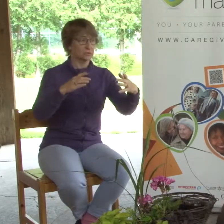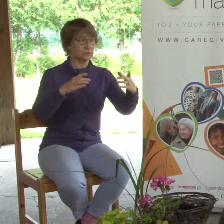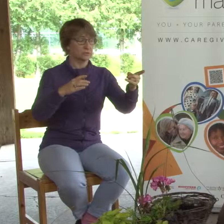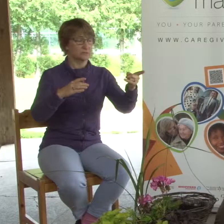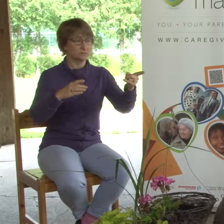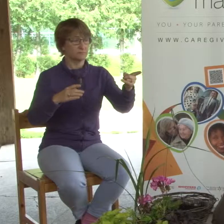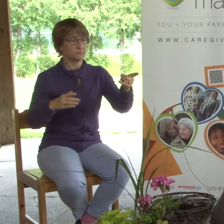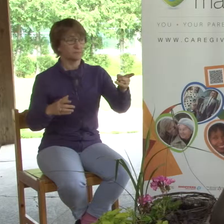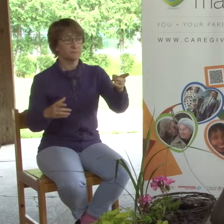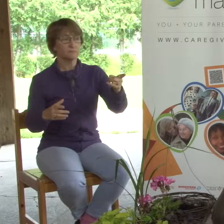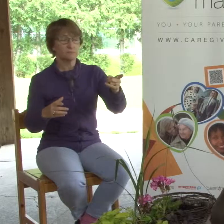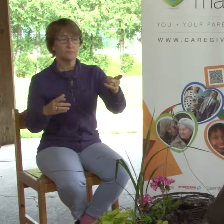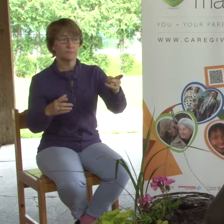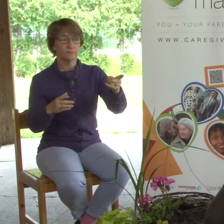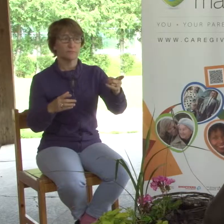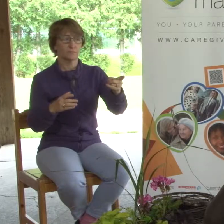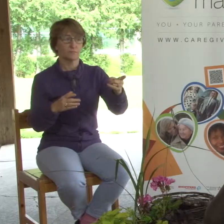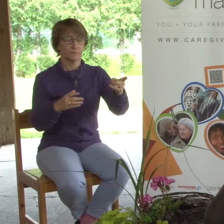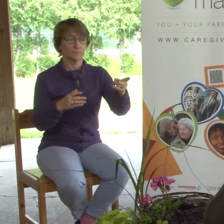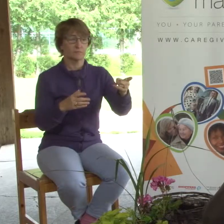one, a little taller,